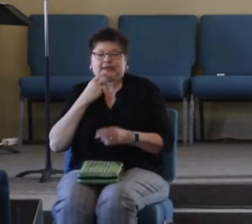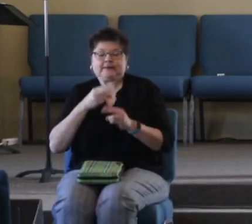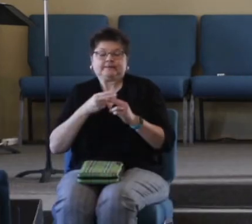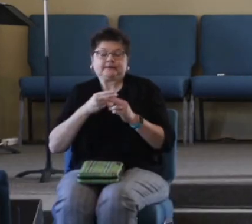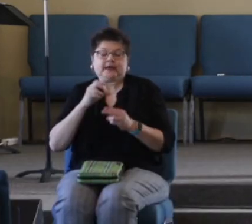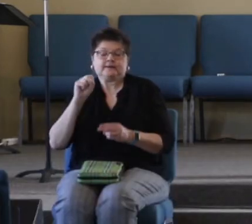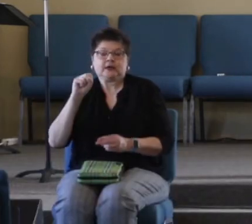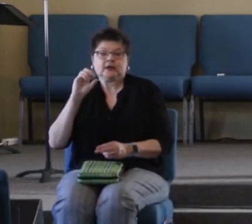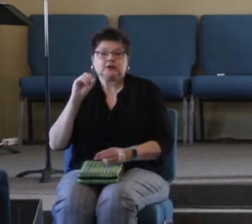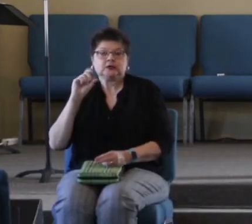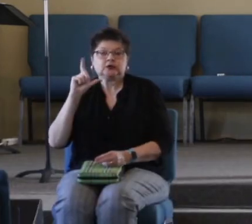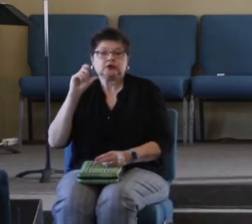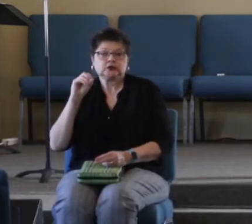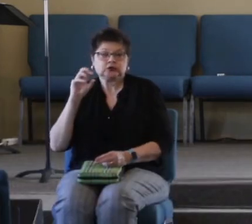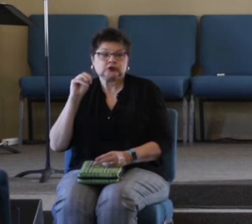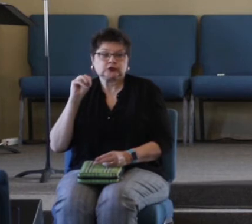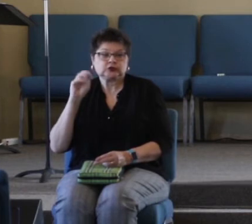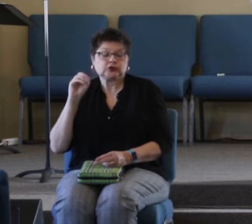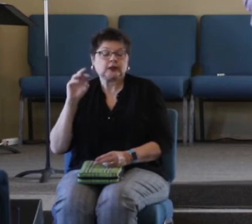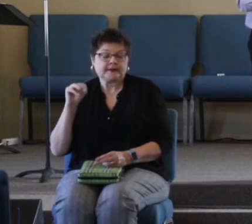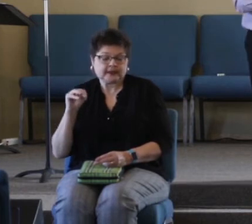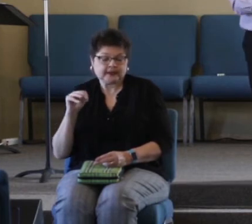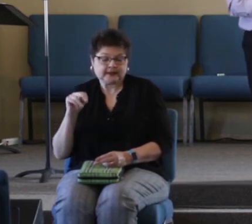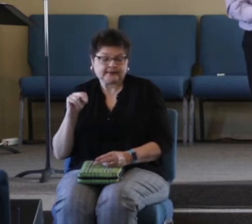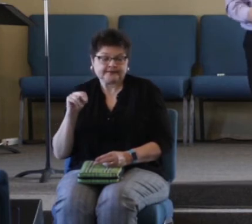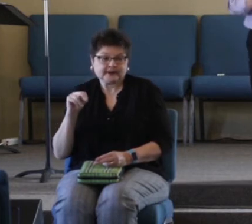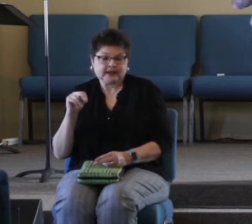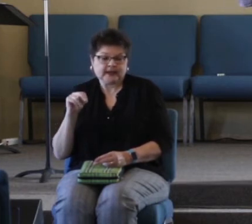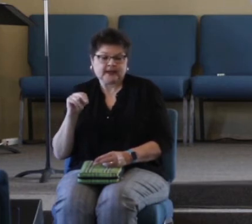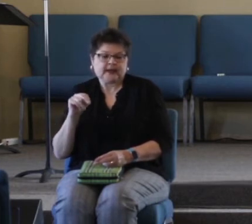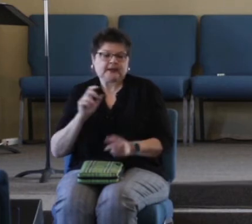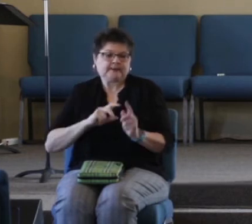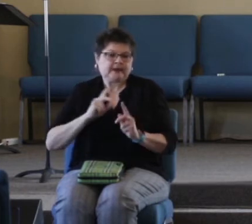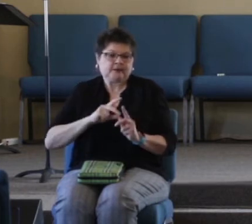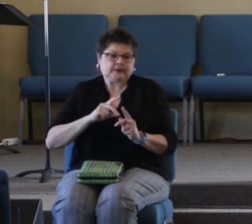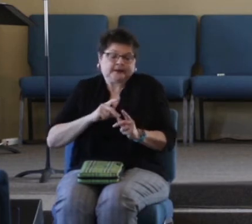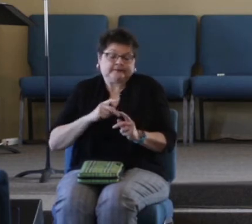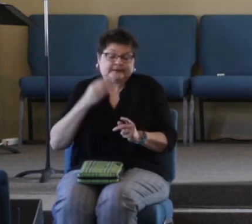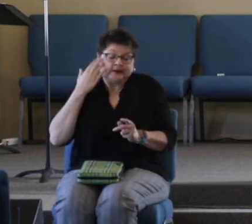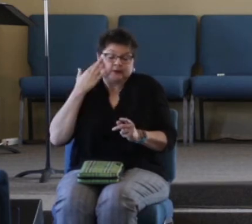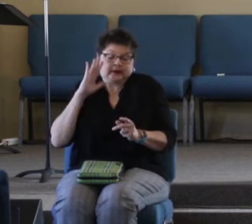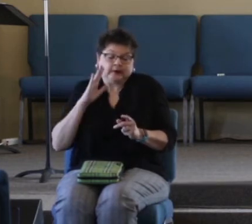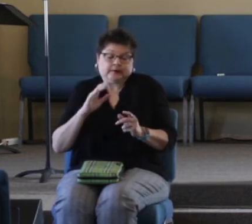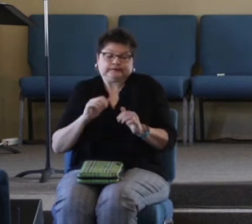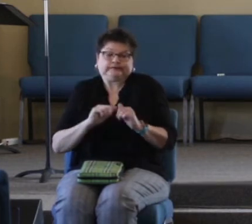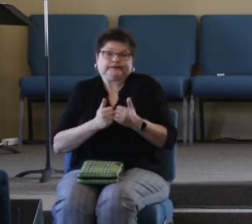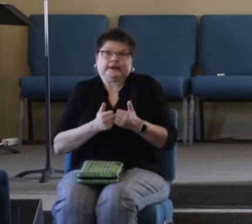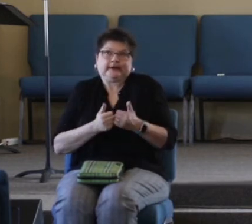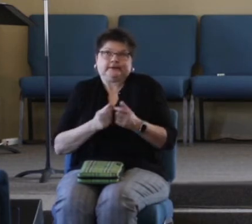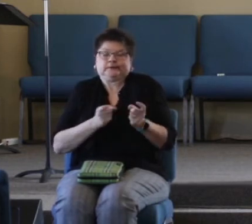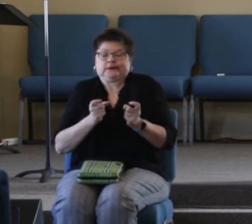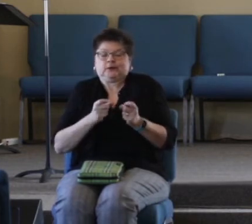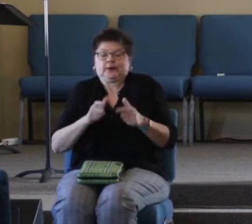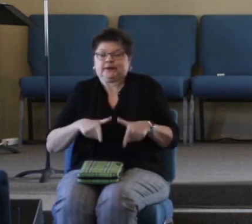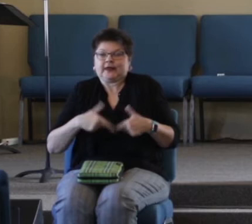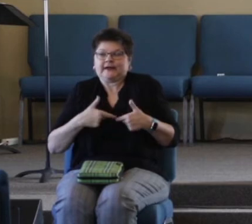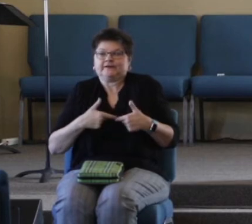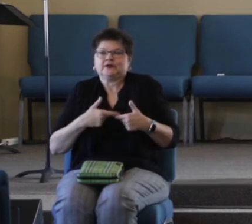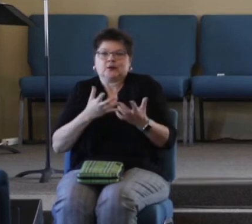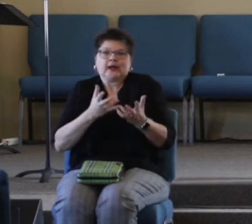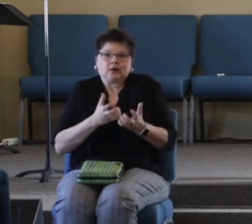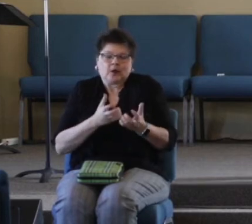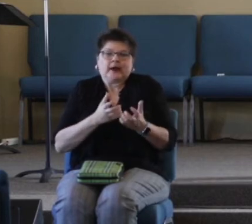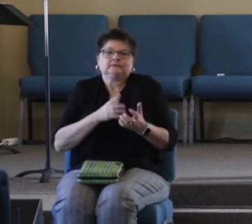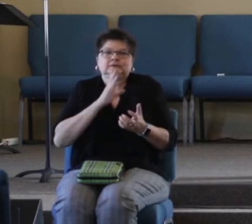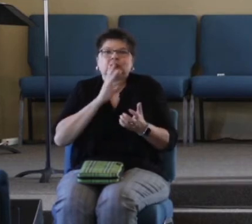his tributes can't figure out life, and so they come and desire an audience with the king. And because the king is